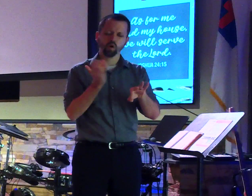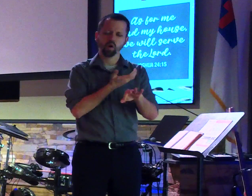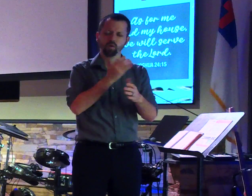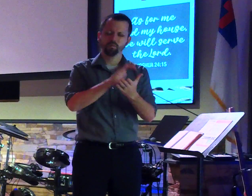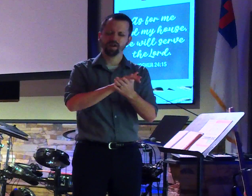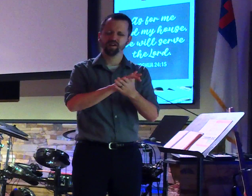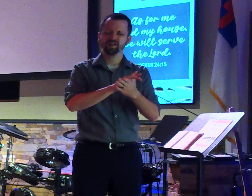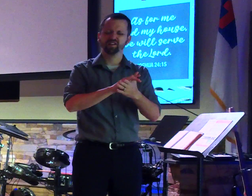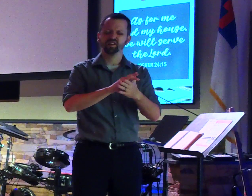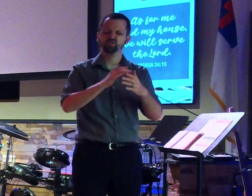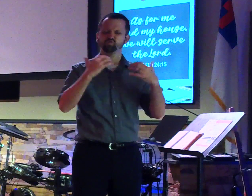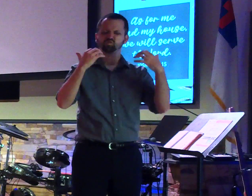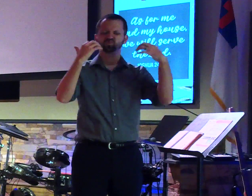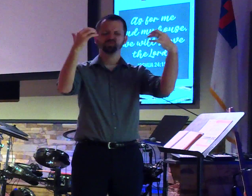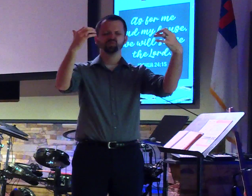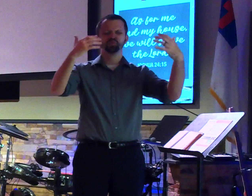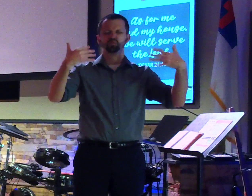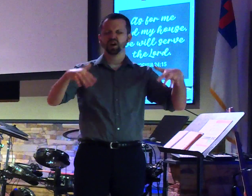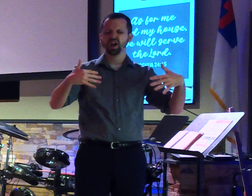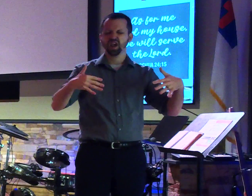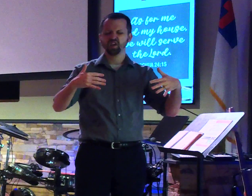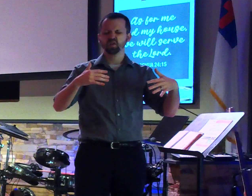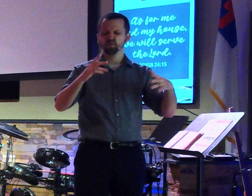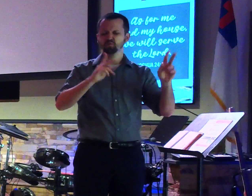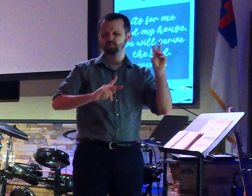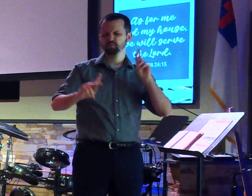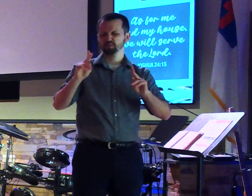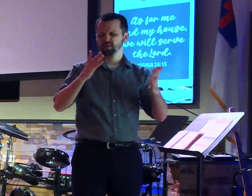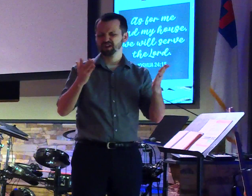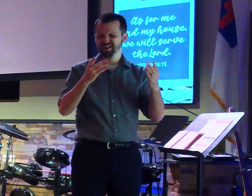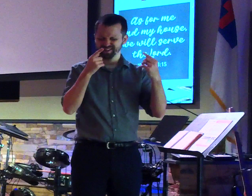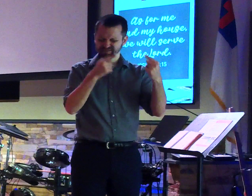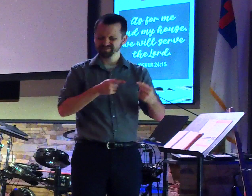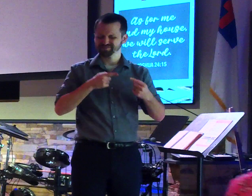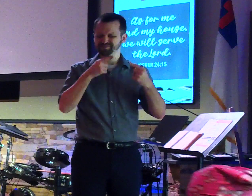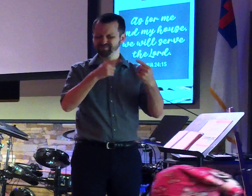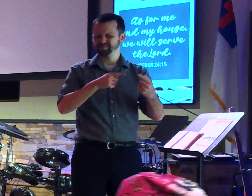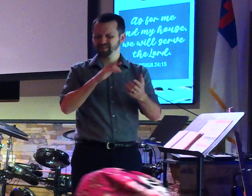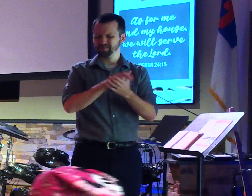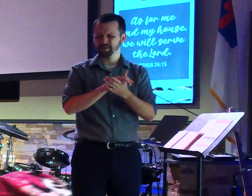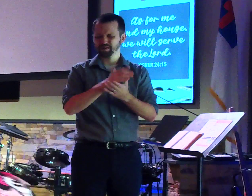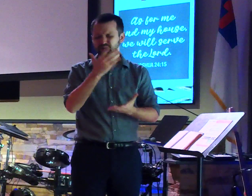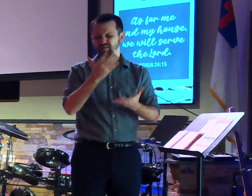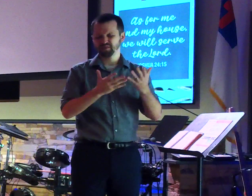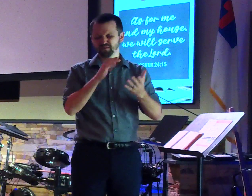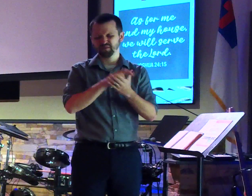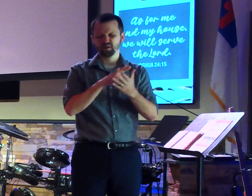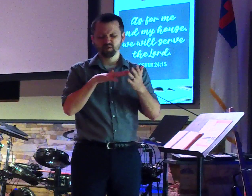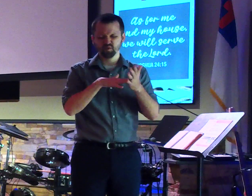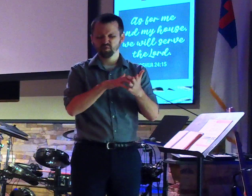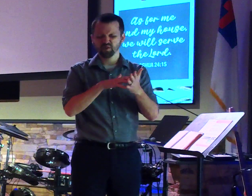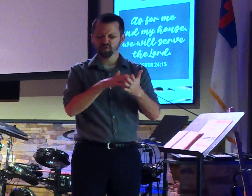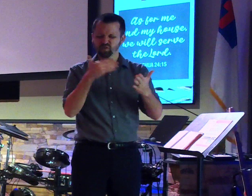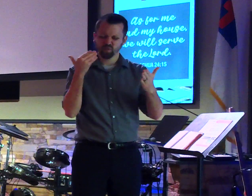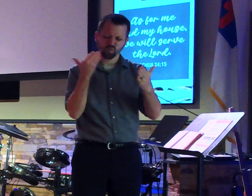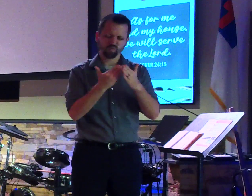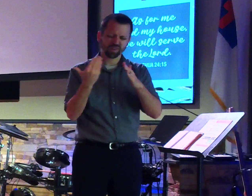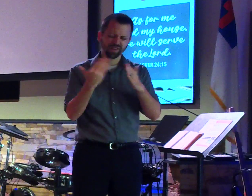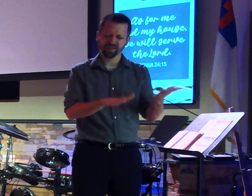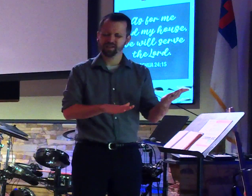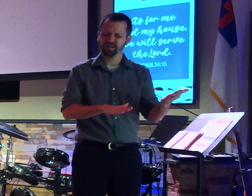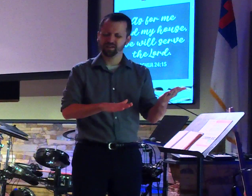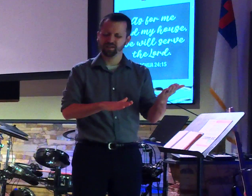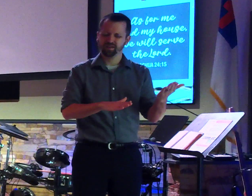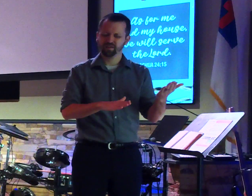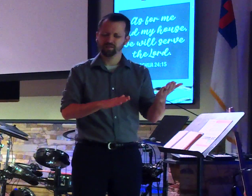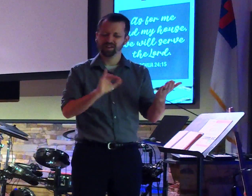size, there has to be people, Lord, right now, they're struggling in their marriage. It's on life support right now. But Lord, if we will